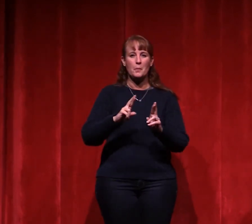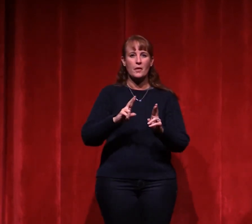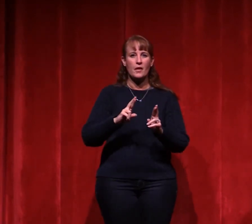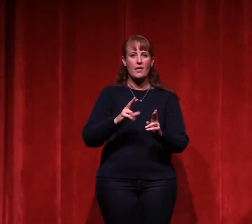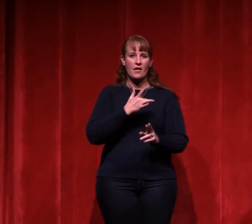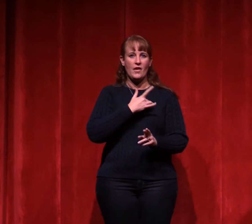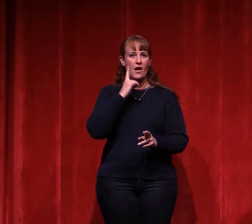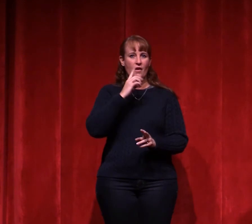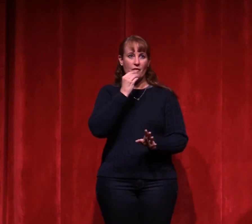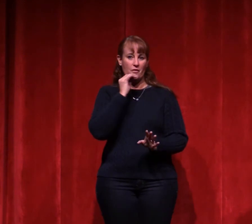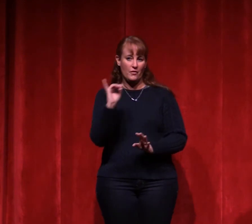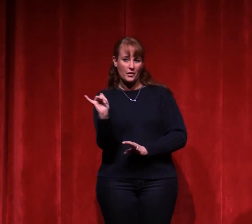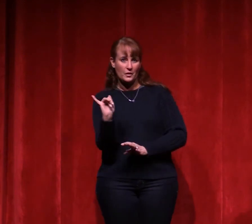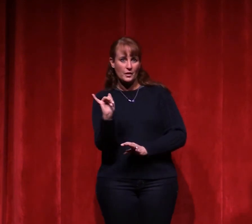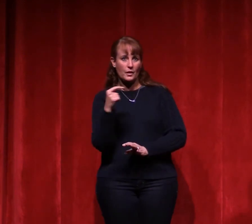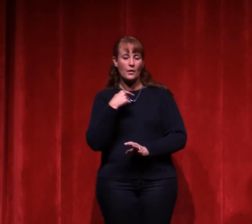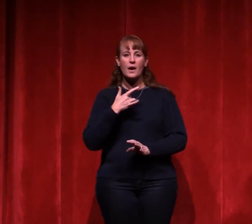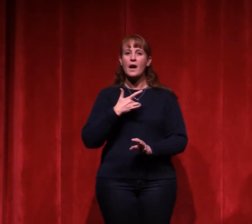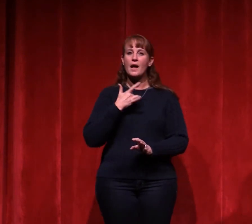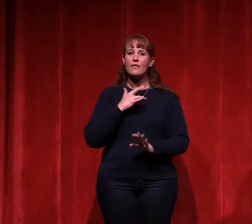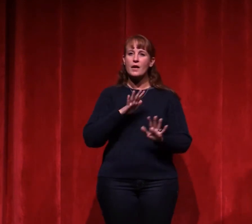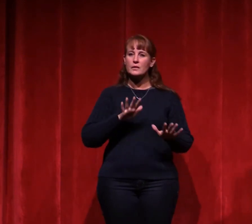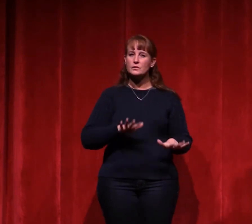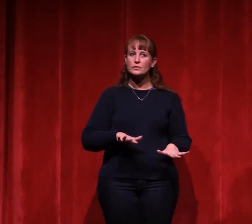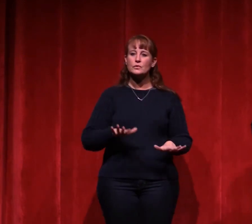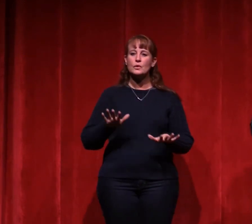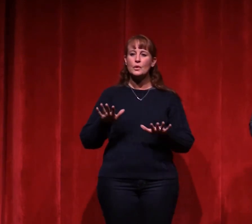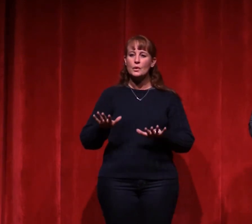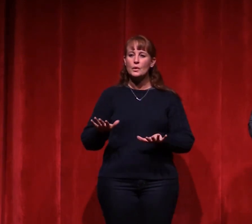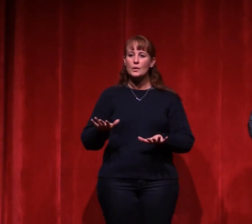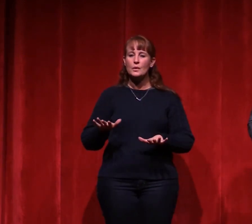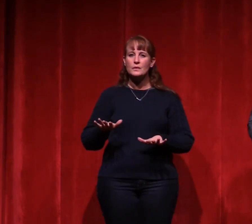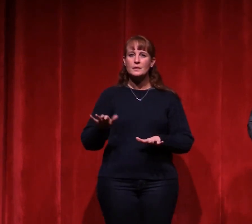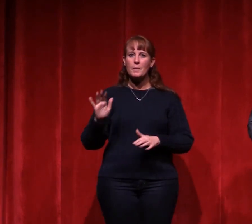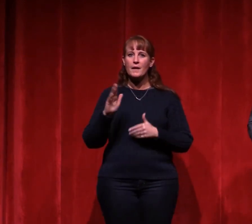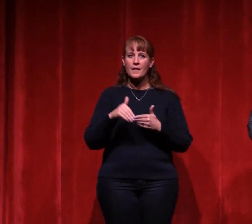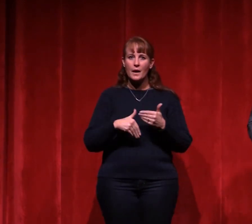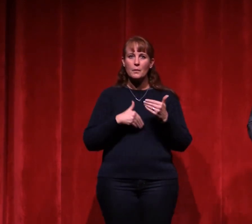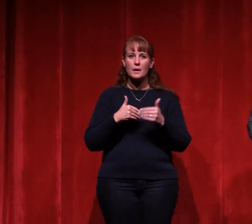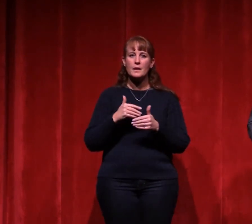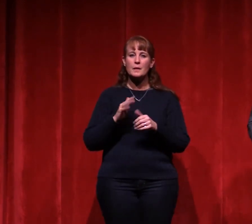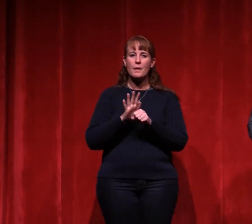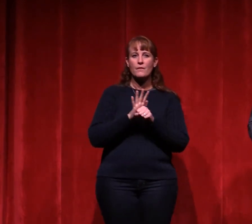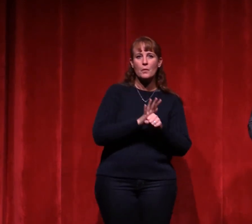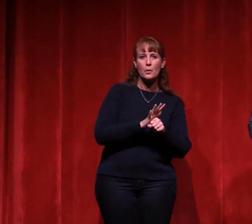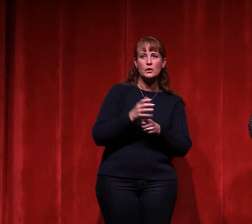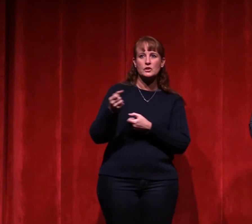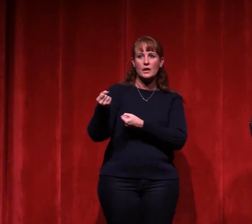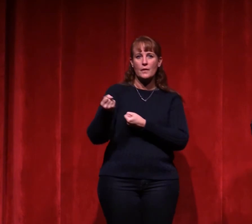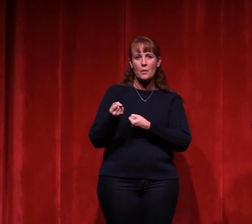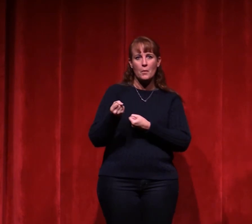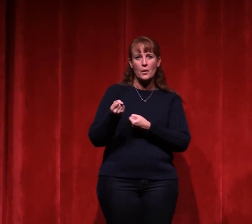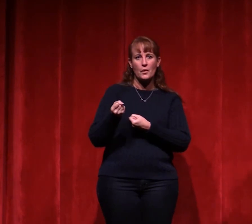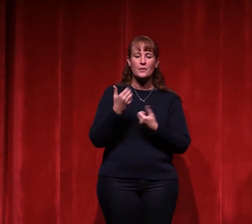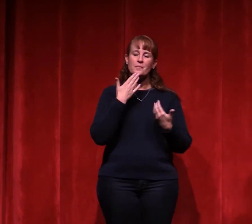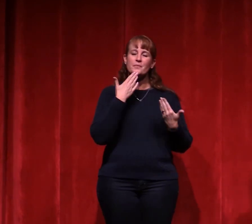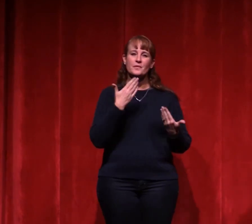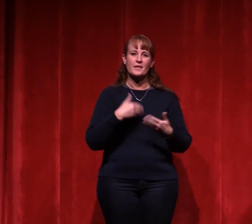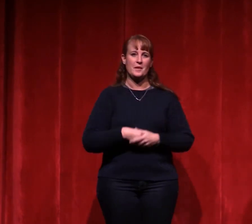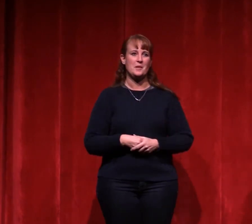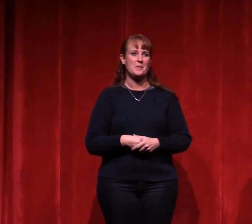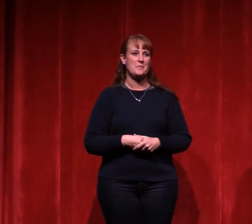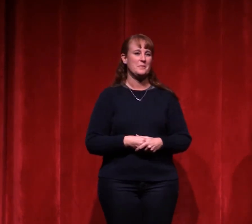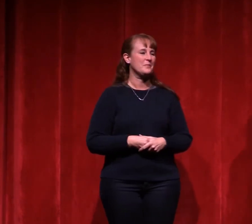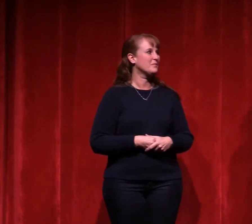fritters, I was soothed by the rhythm of the push and the pull. Thank you.